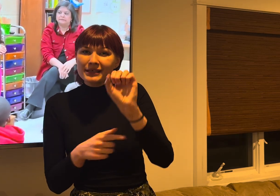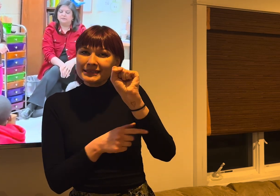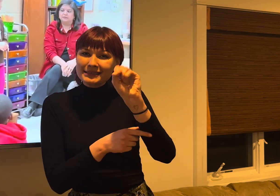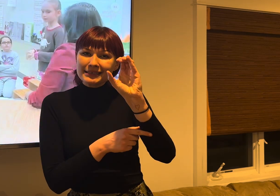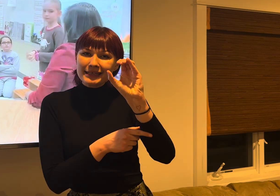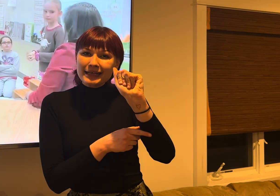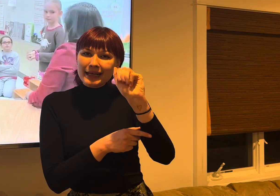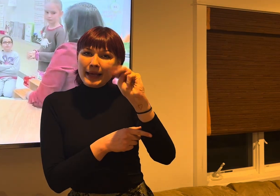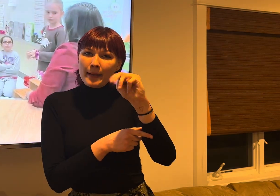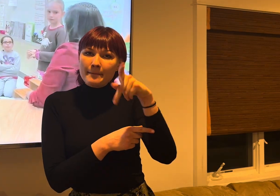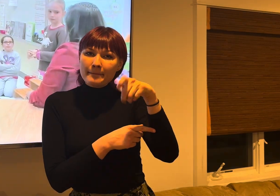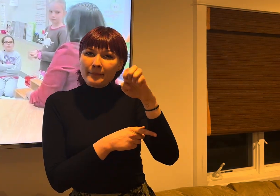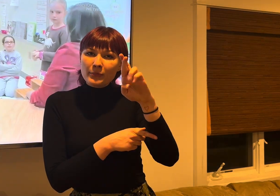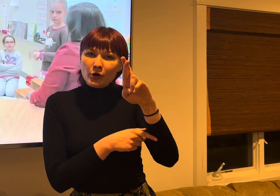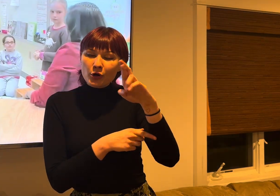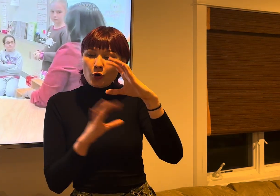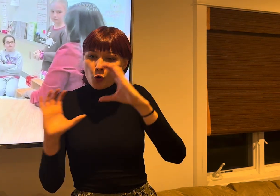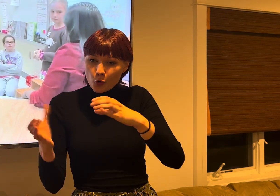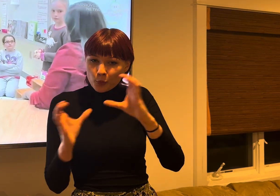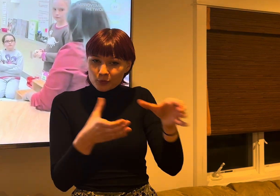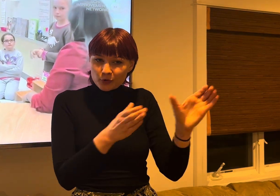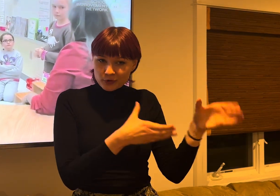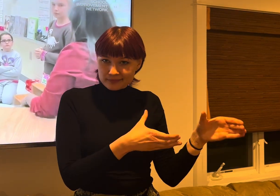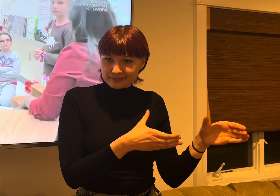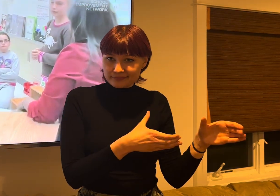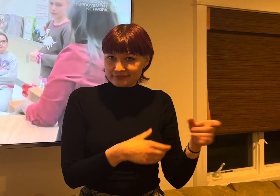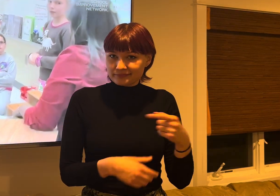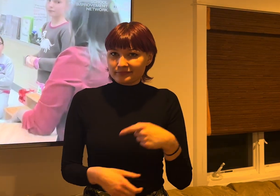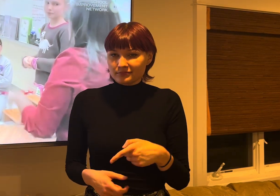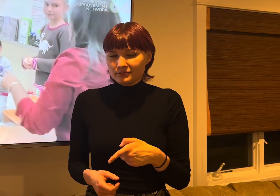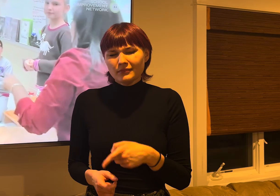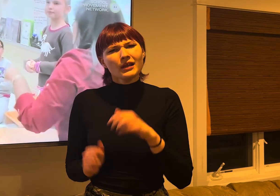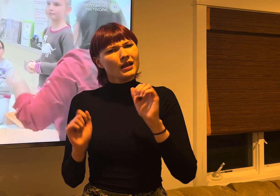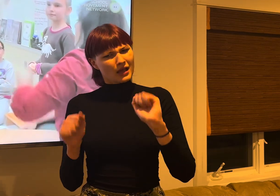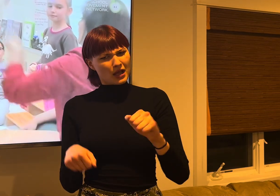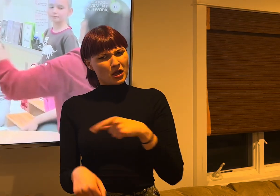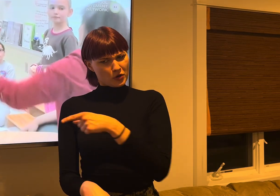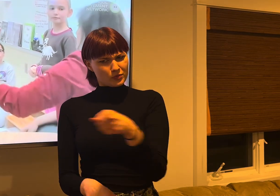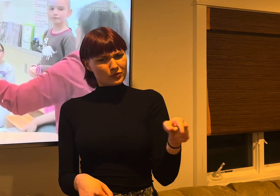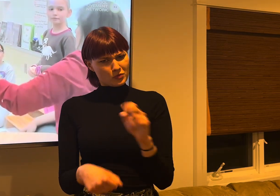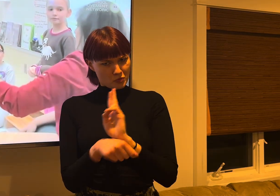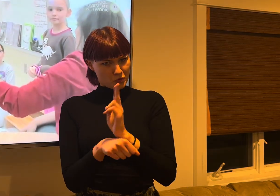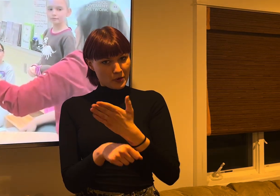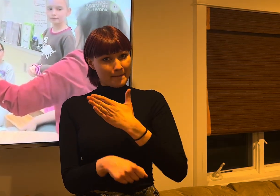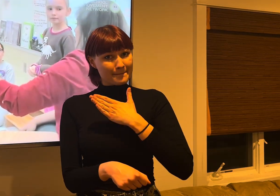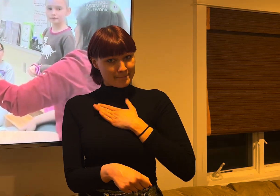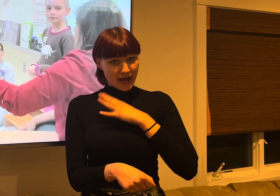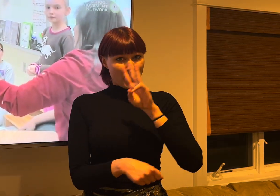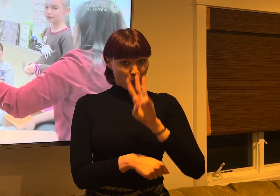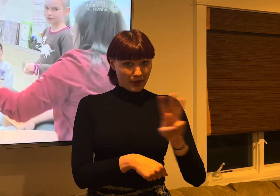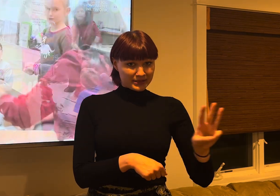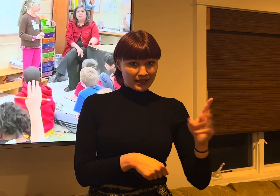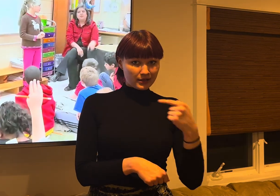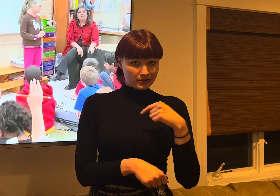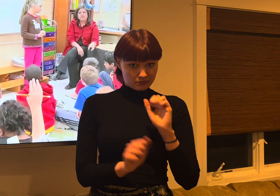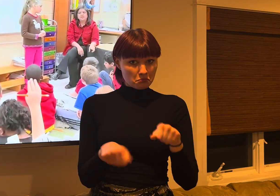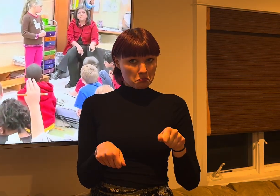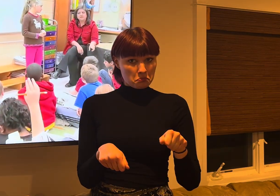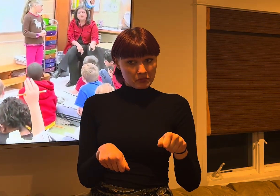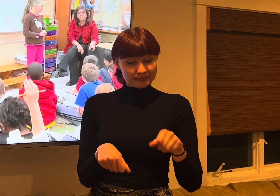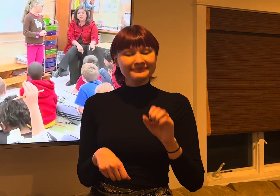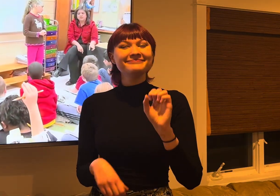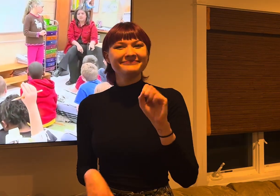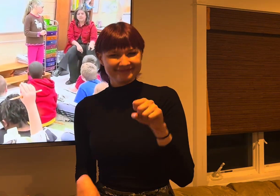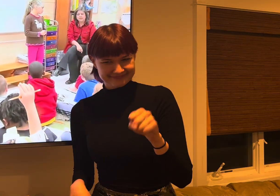website? Yes. Do you think I have links up there? Do you think that link can take you to another link? But it's